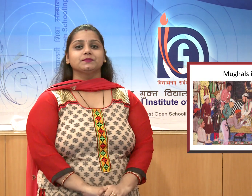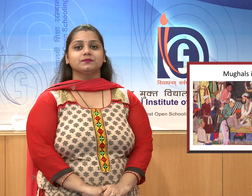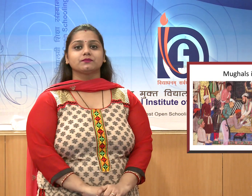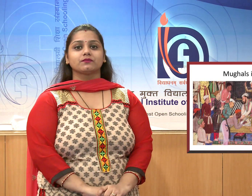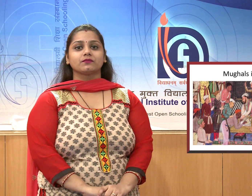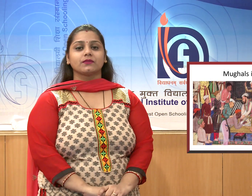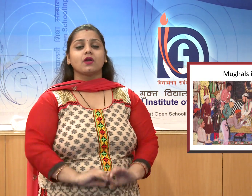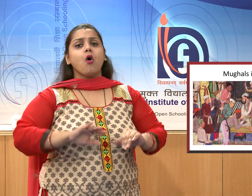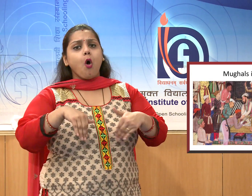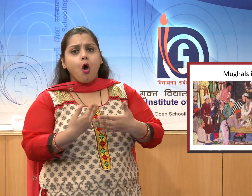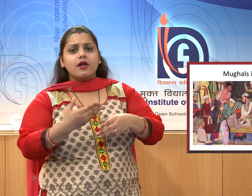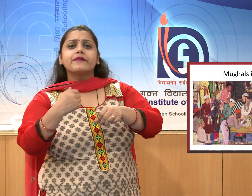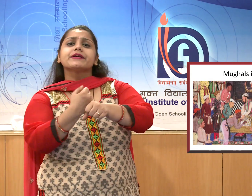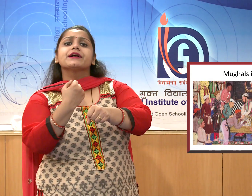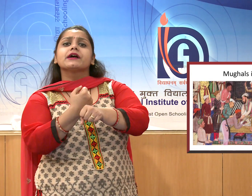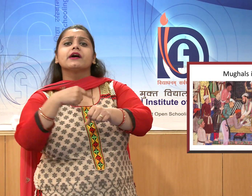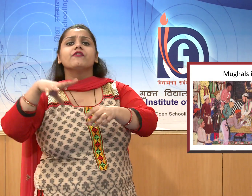and governance.